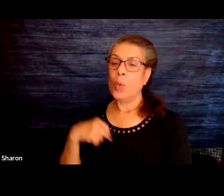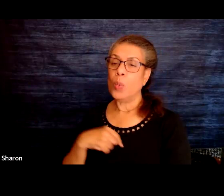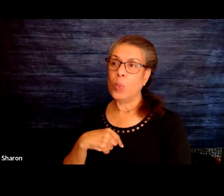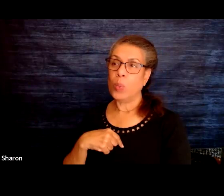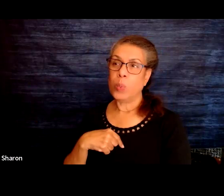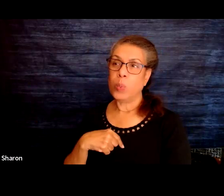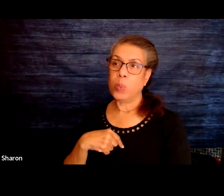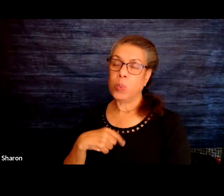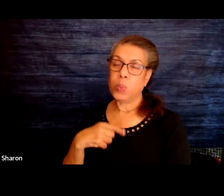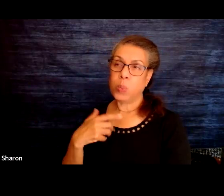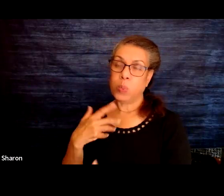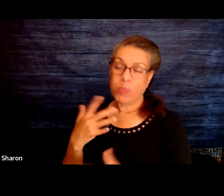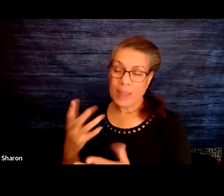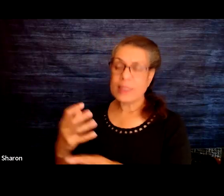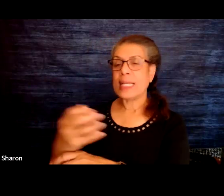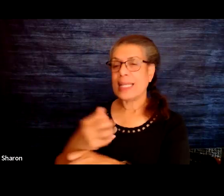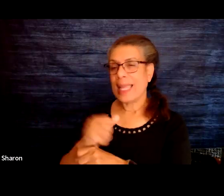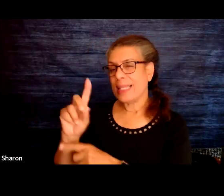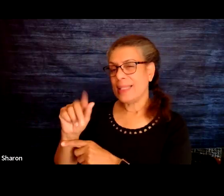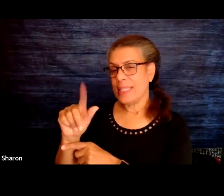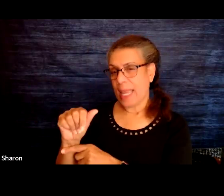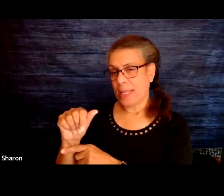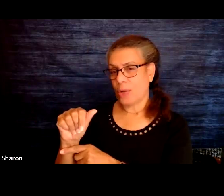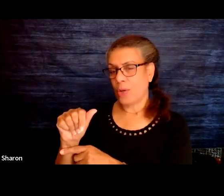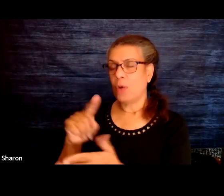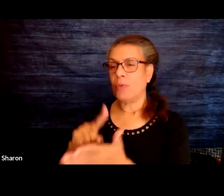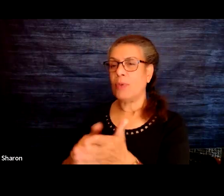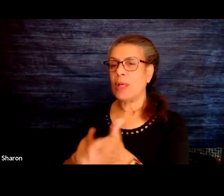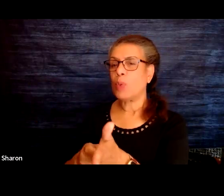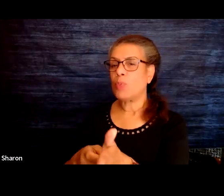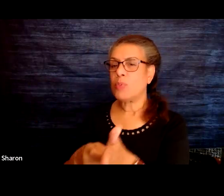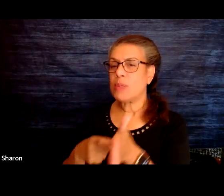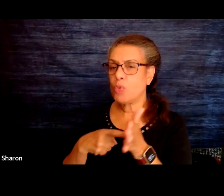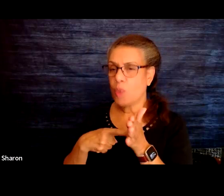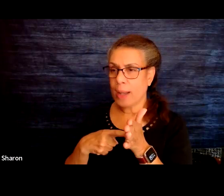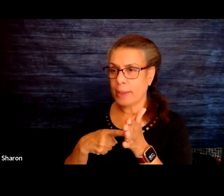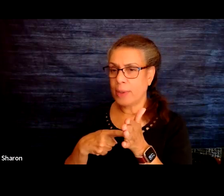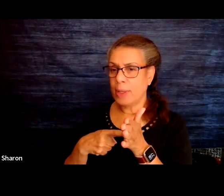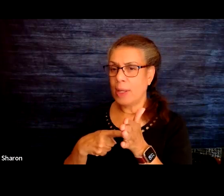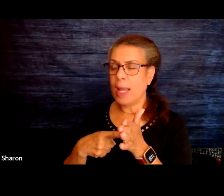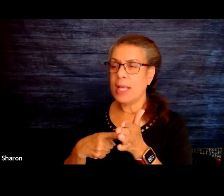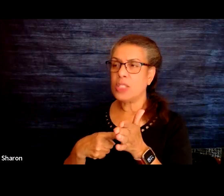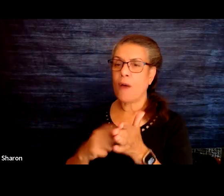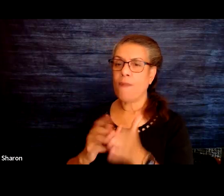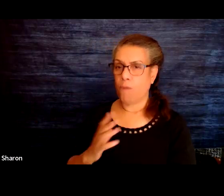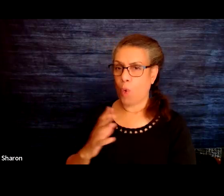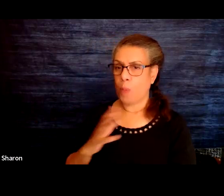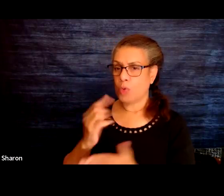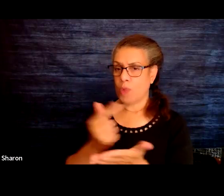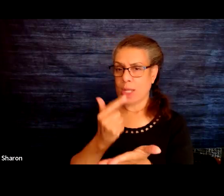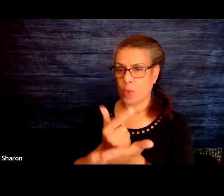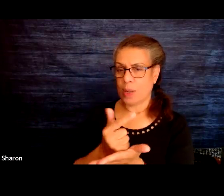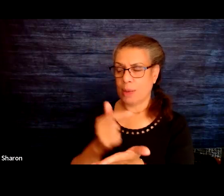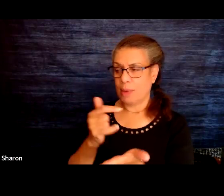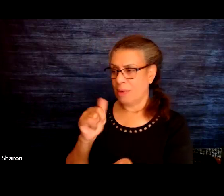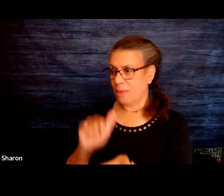but getting the data of which actually require it as a formal graduation, that is in process. We're